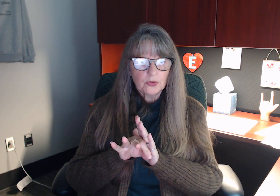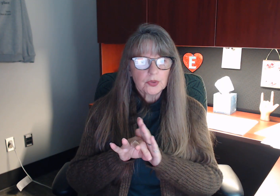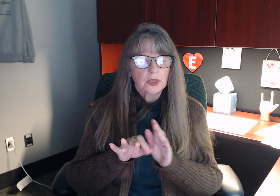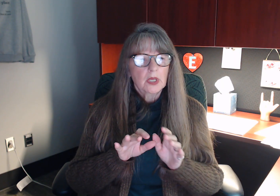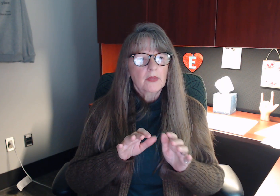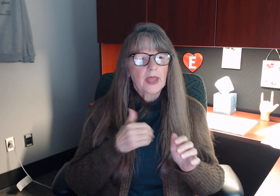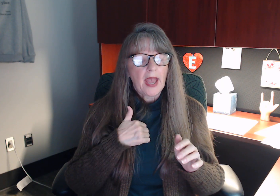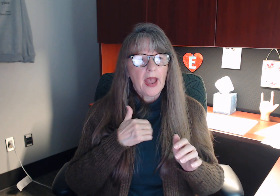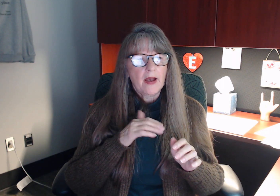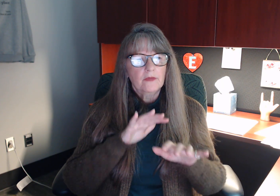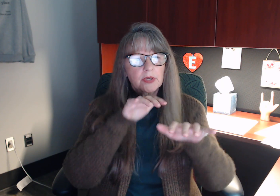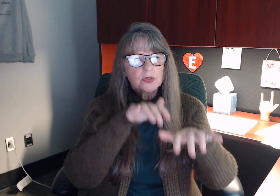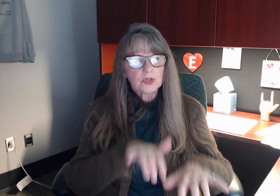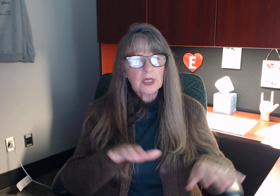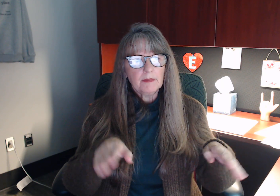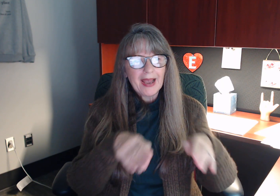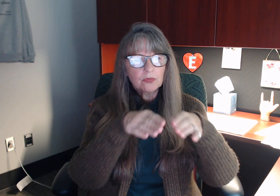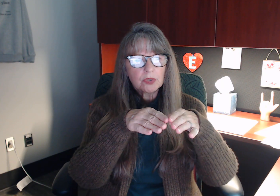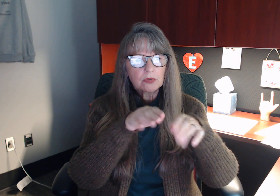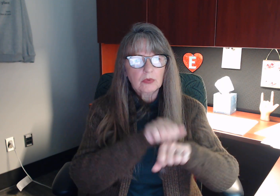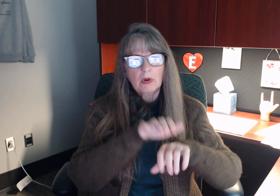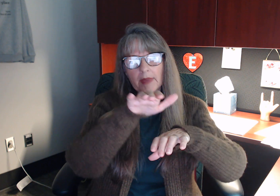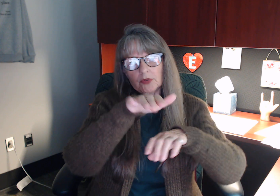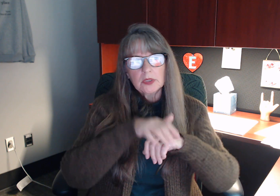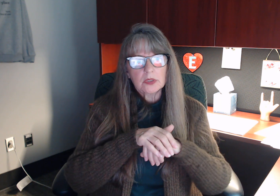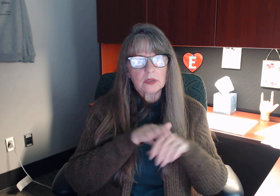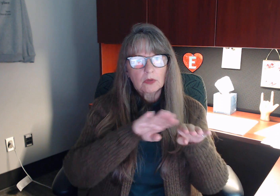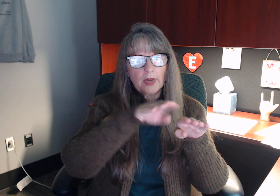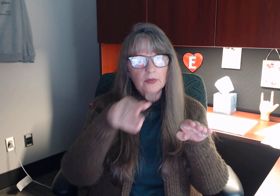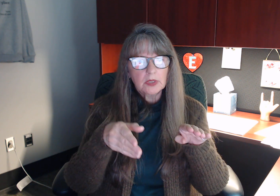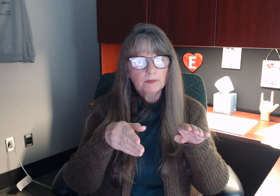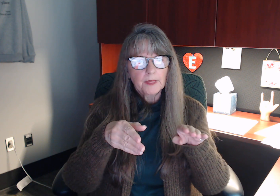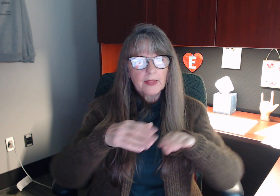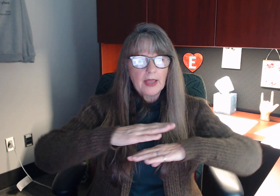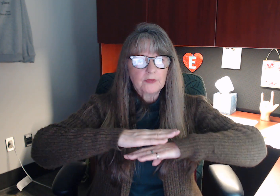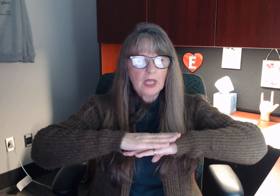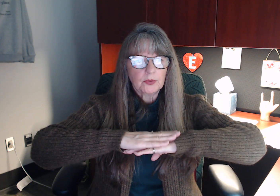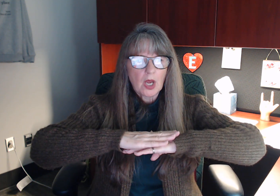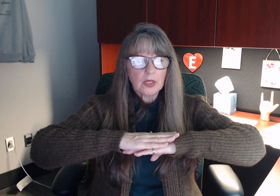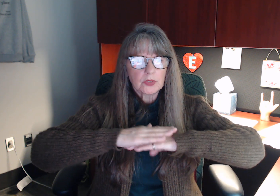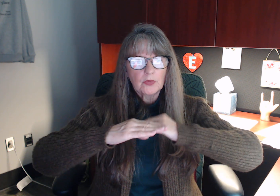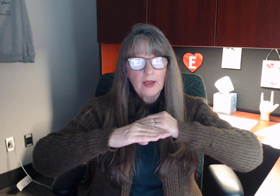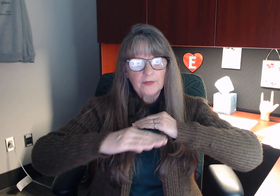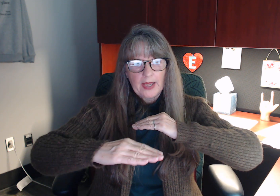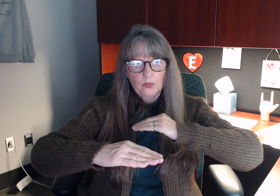features. They have sea mounts or mountains. They're rounded. They have tabletops or they have flattened